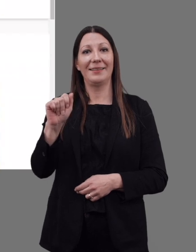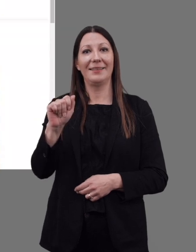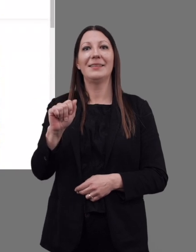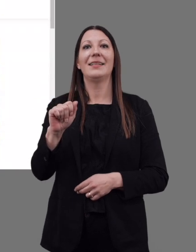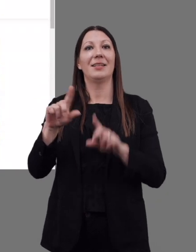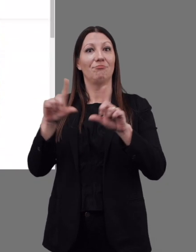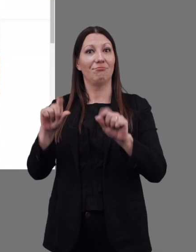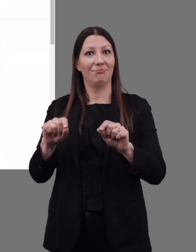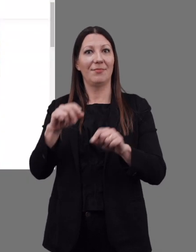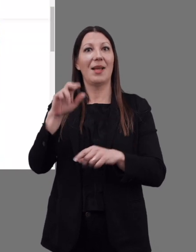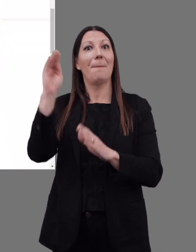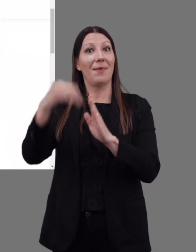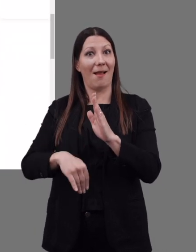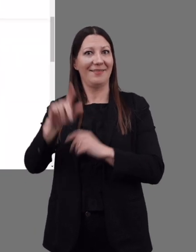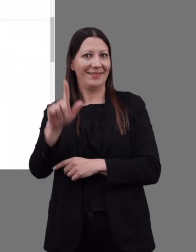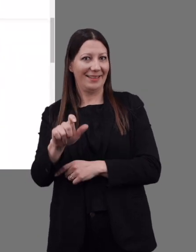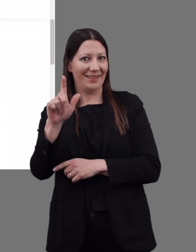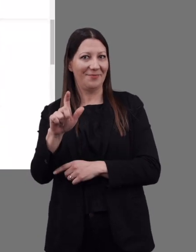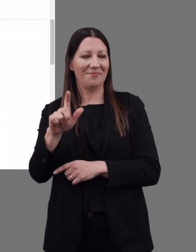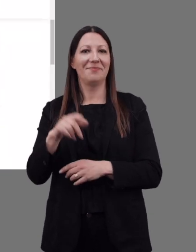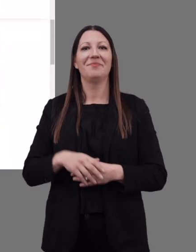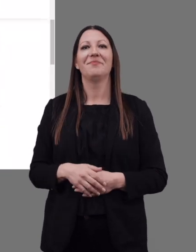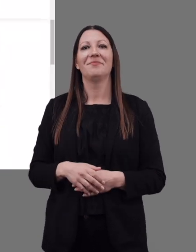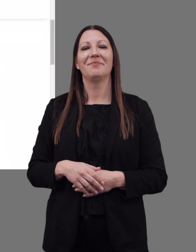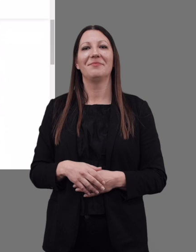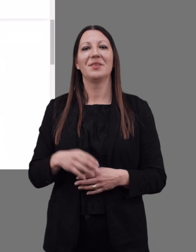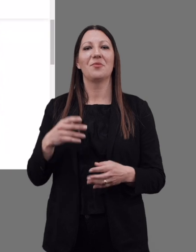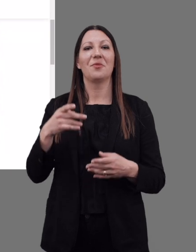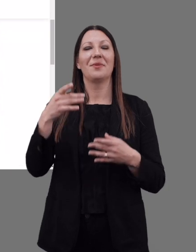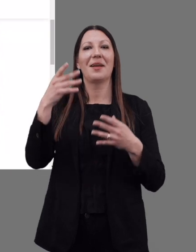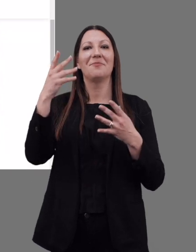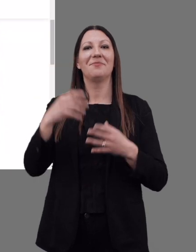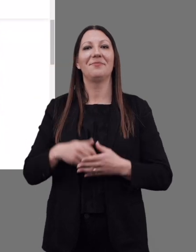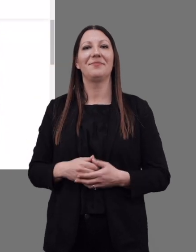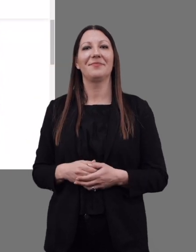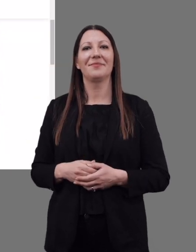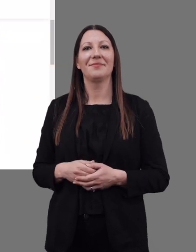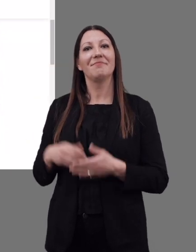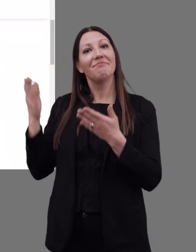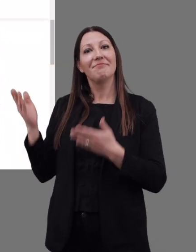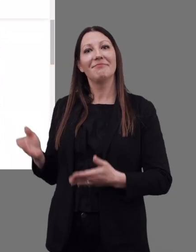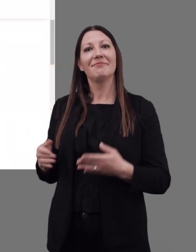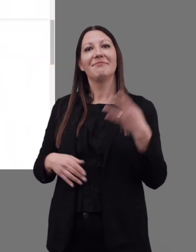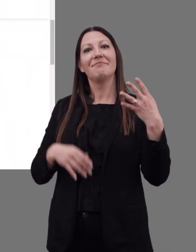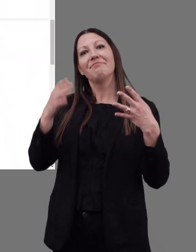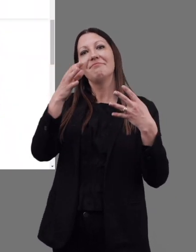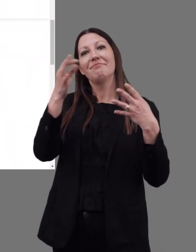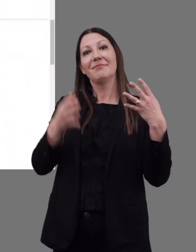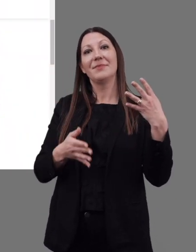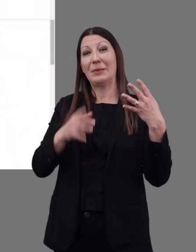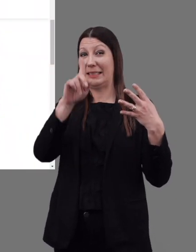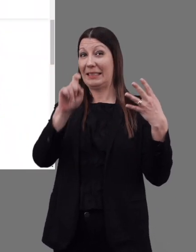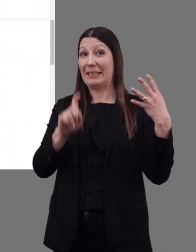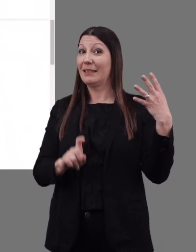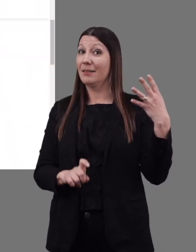banner and then just keep scrolling down here. So you can click on any of these links to